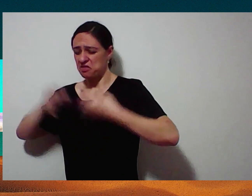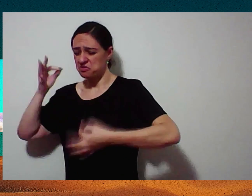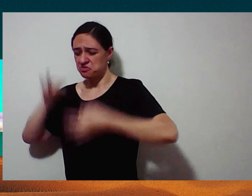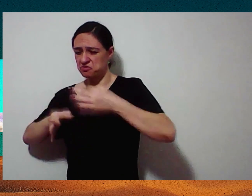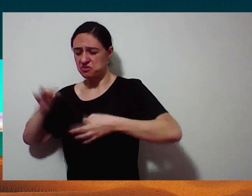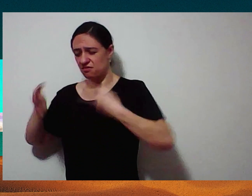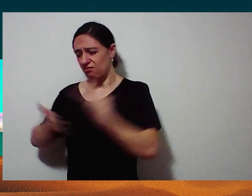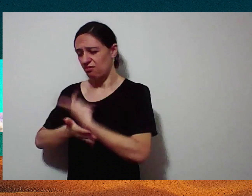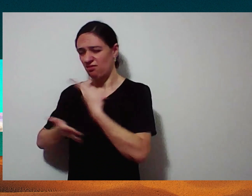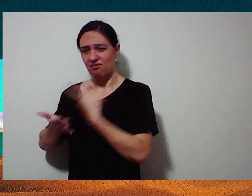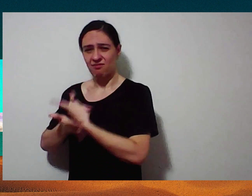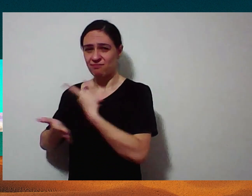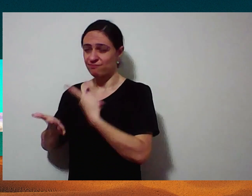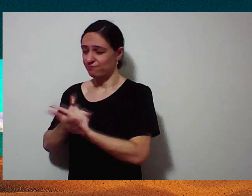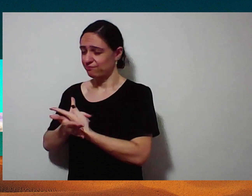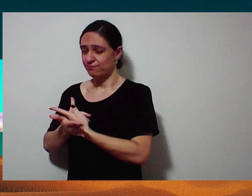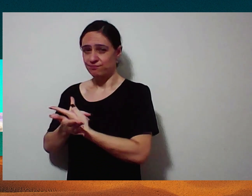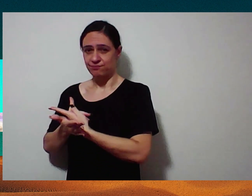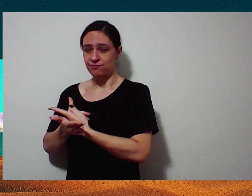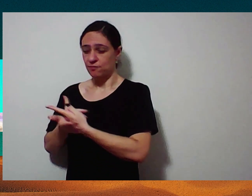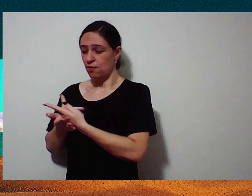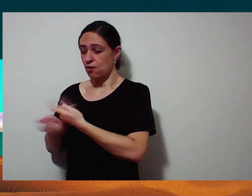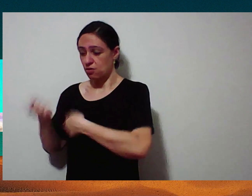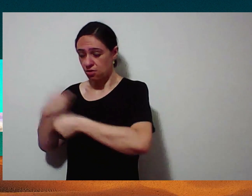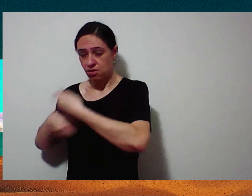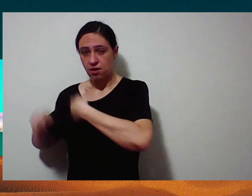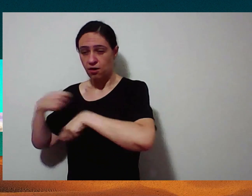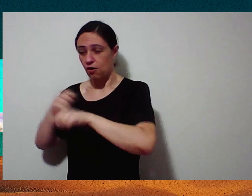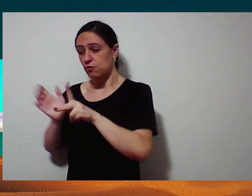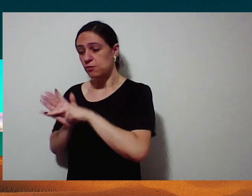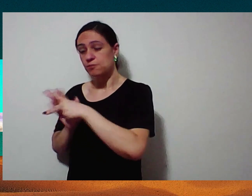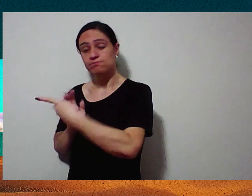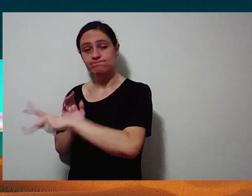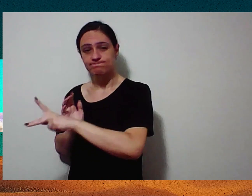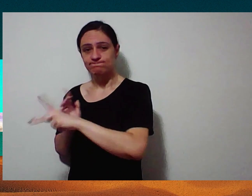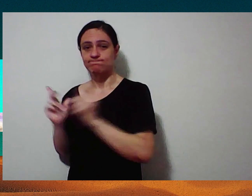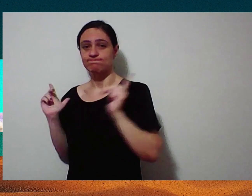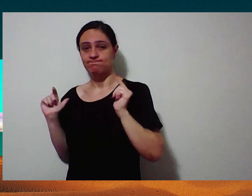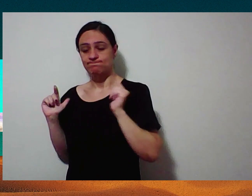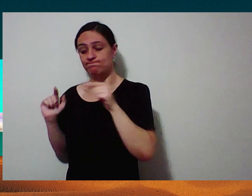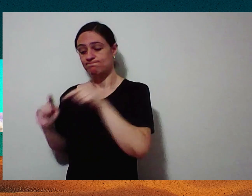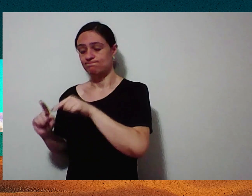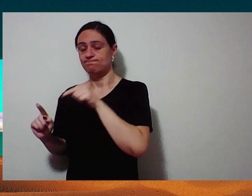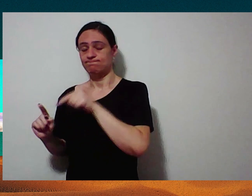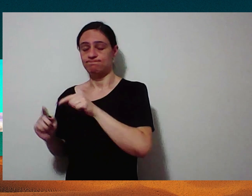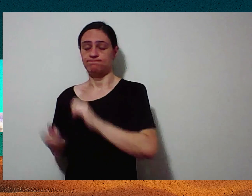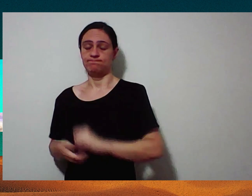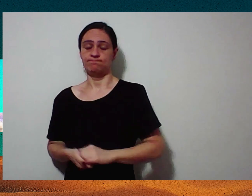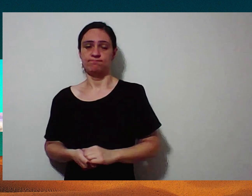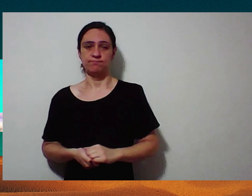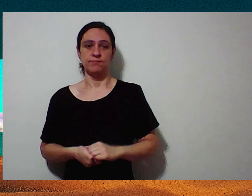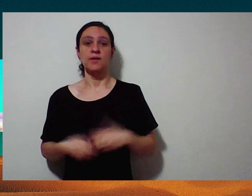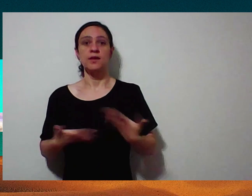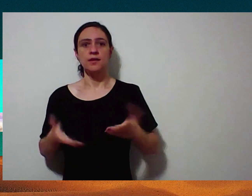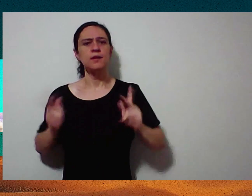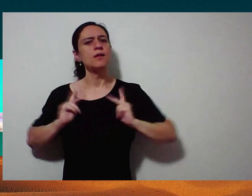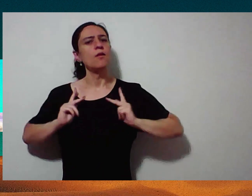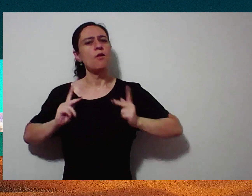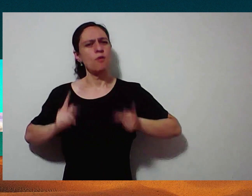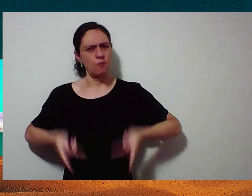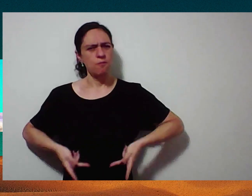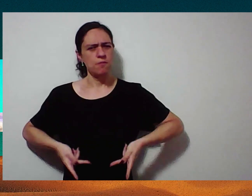your sanctuaries by the multitude of your iniquities, by the iniquity of your trading. O homem, então, com a sua capacidade,